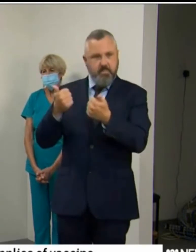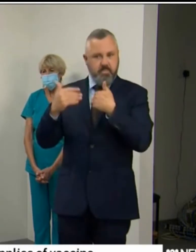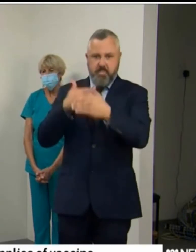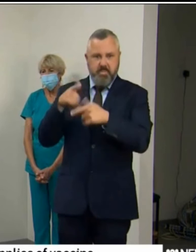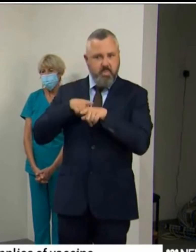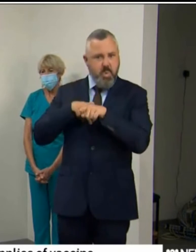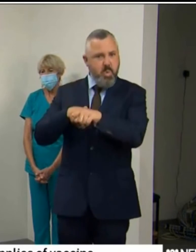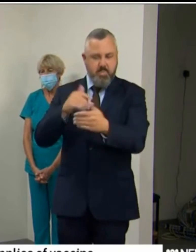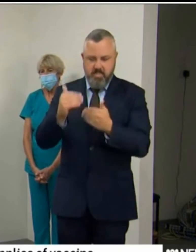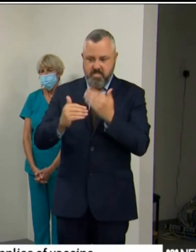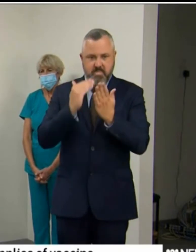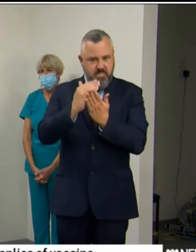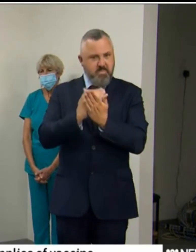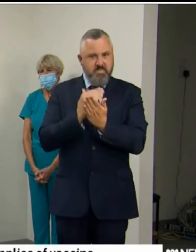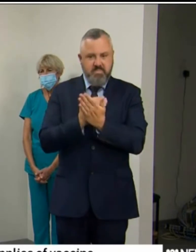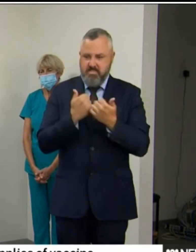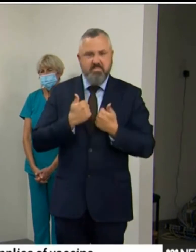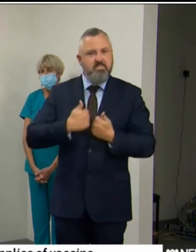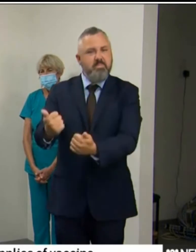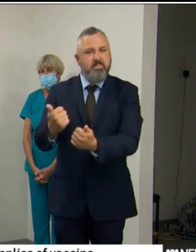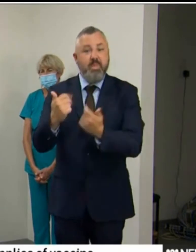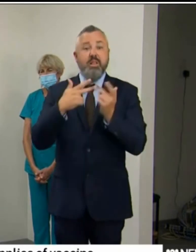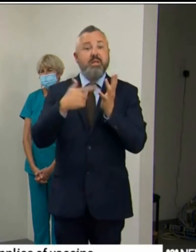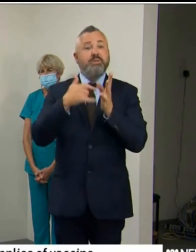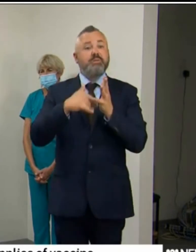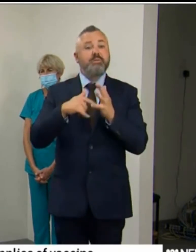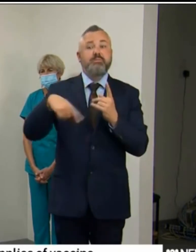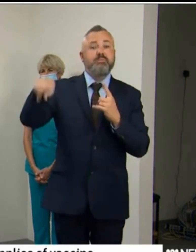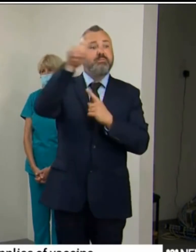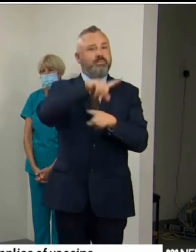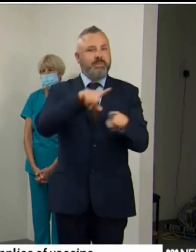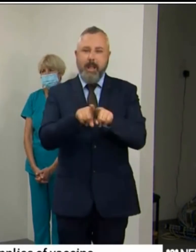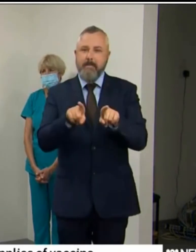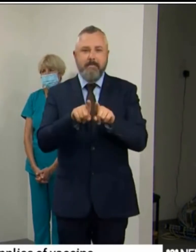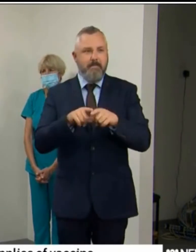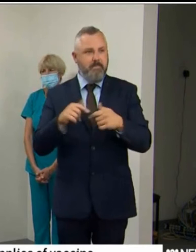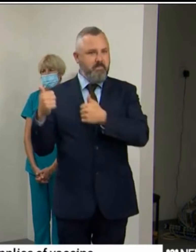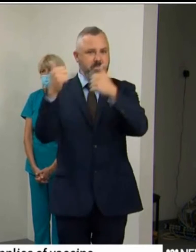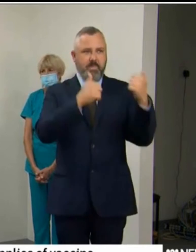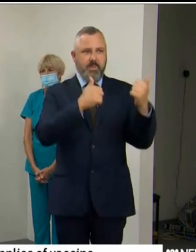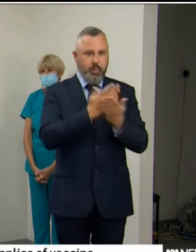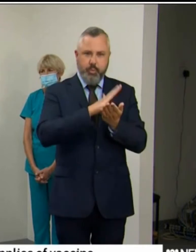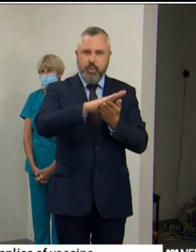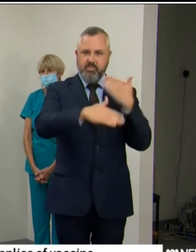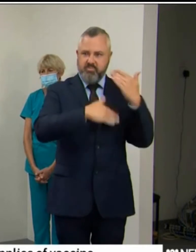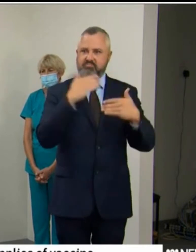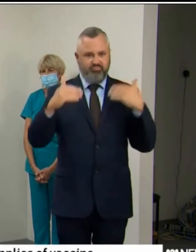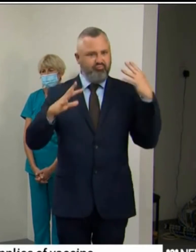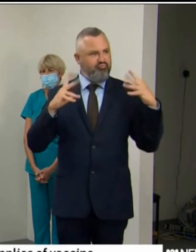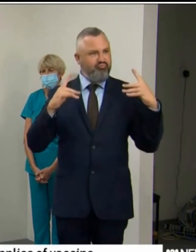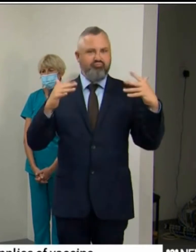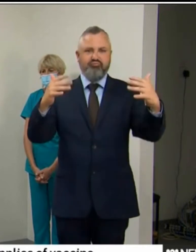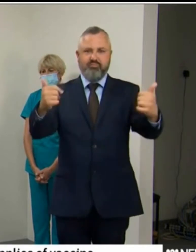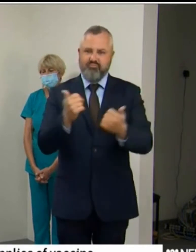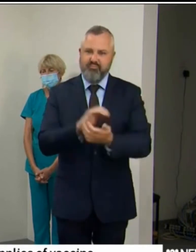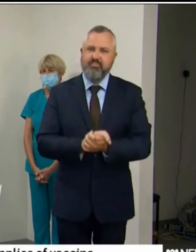well, and other states and territories are doing very, very well. So all of those things are occurring, and those numbers will